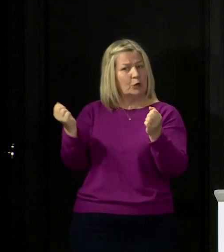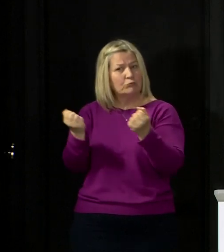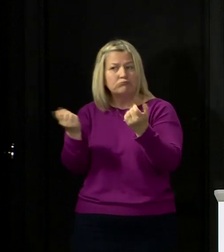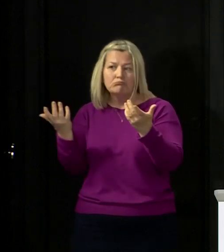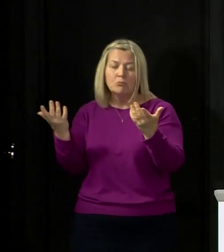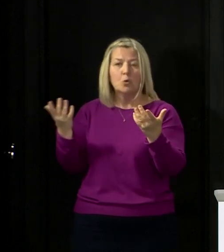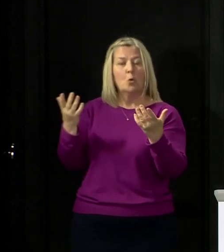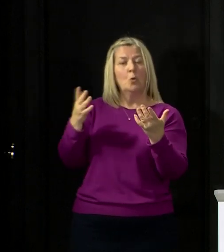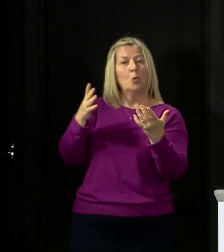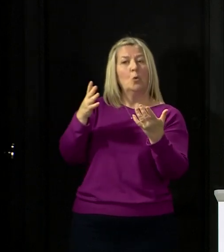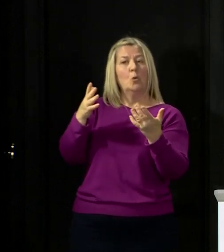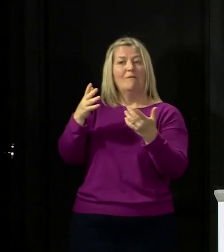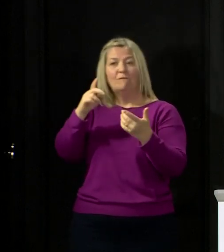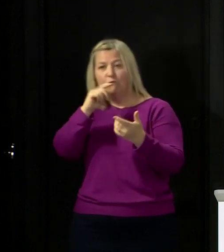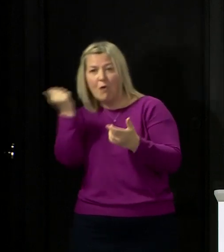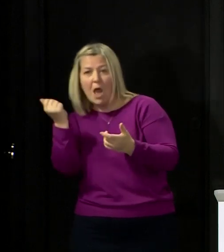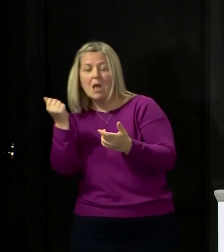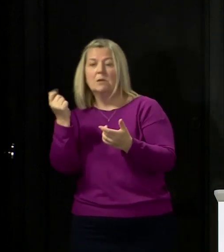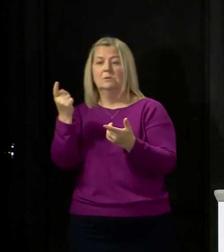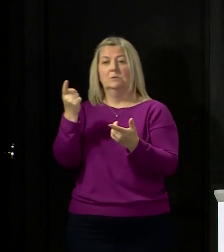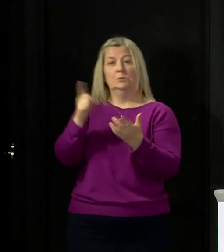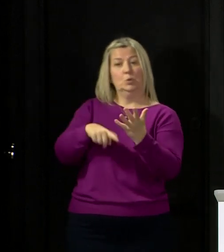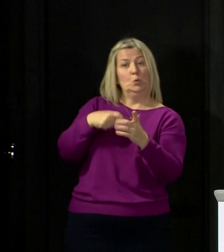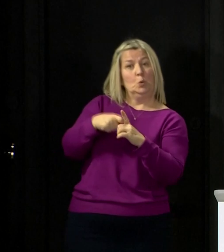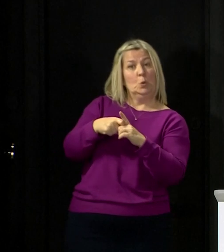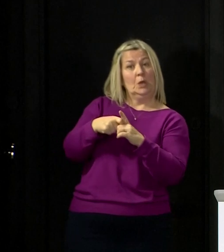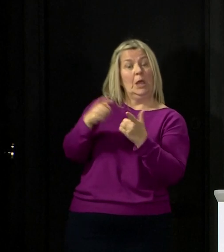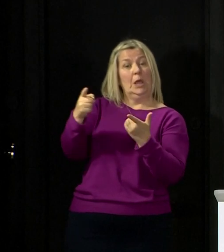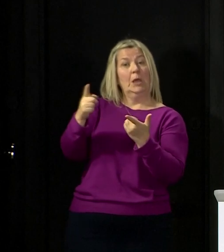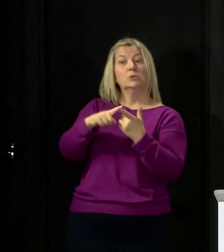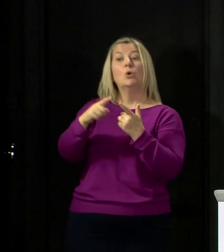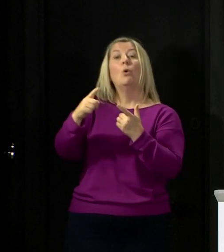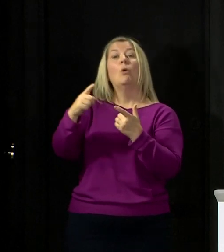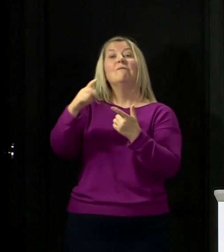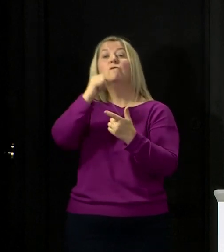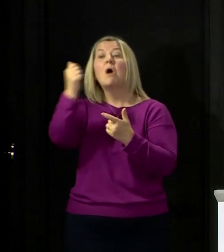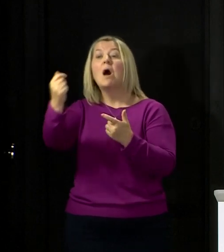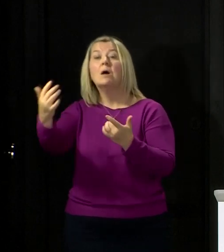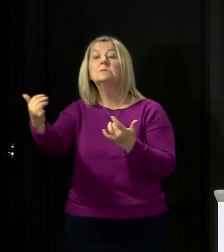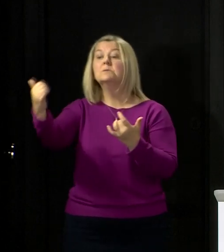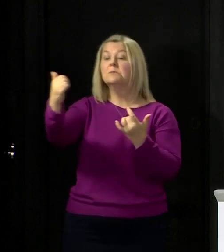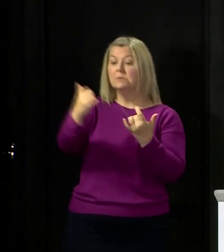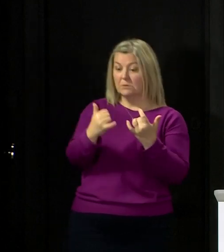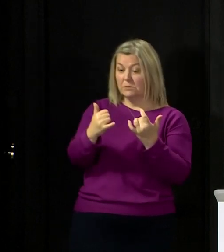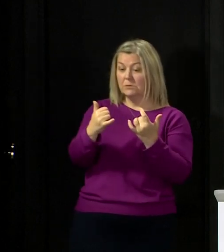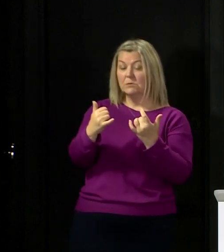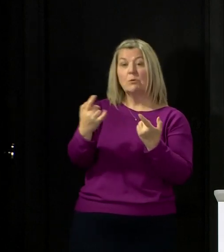14-day self-isolation requirement when you're coming into each other's